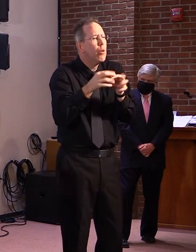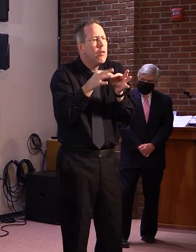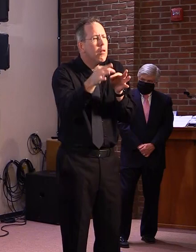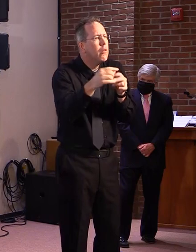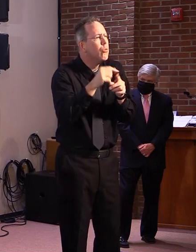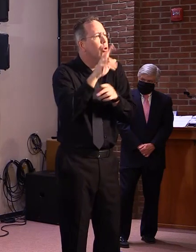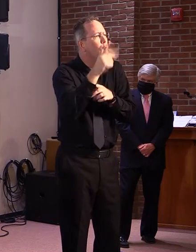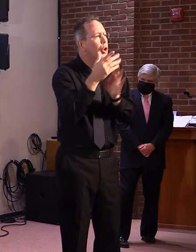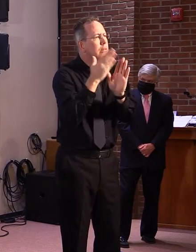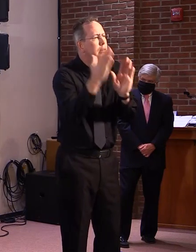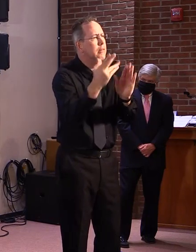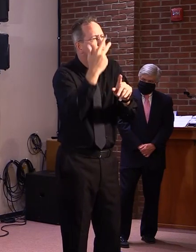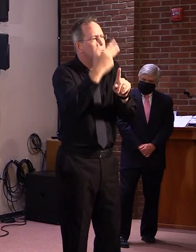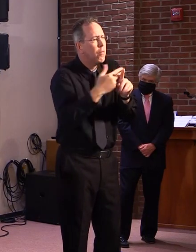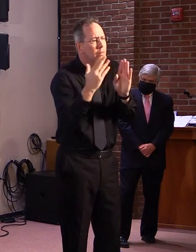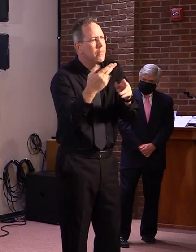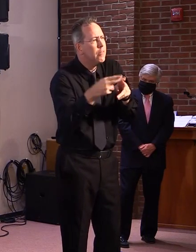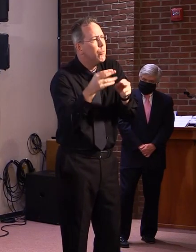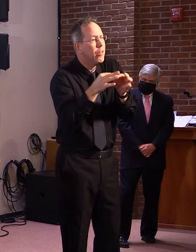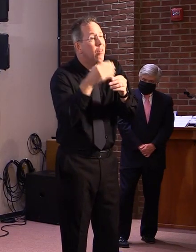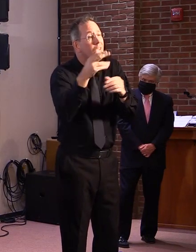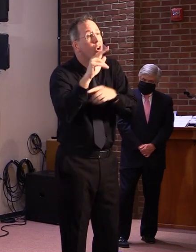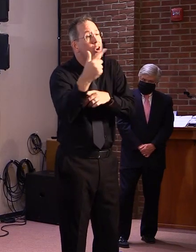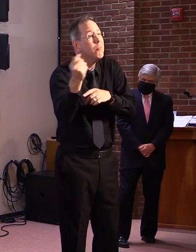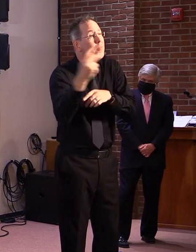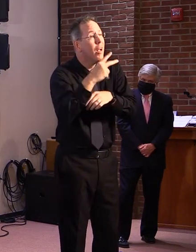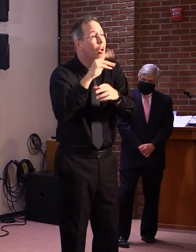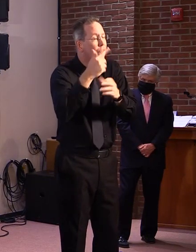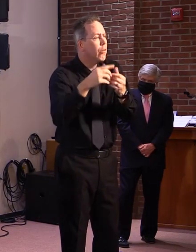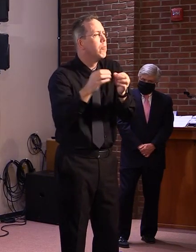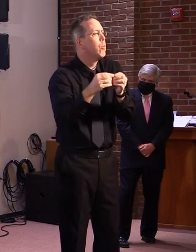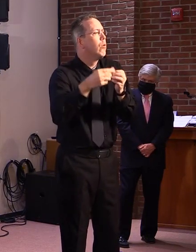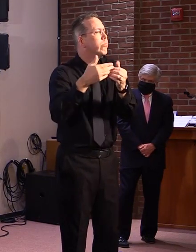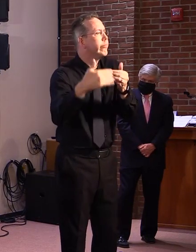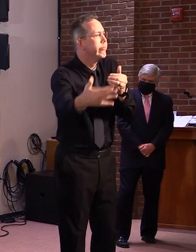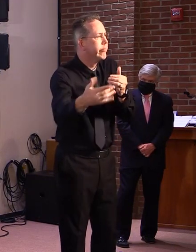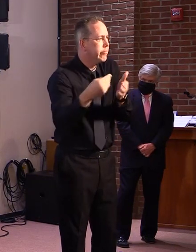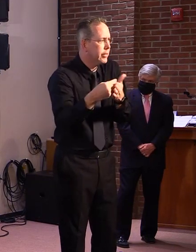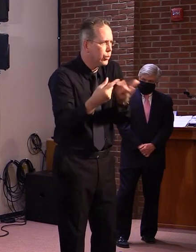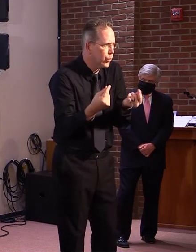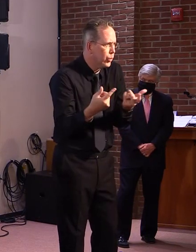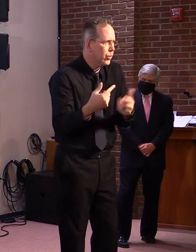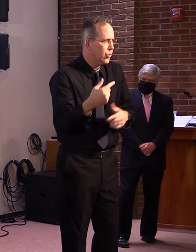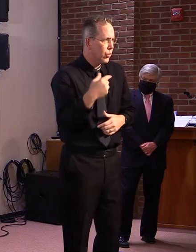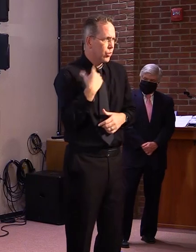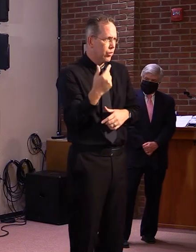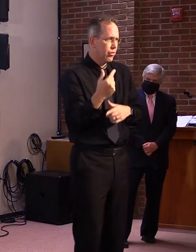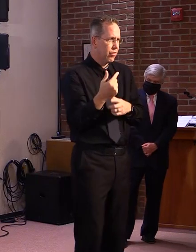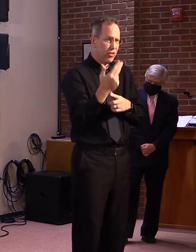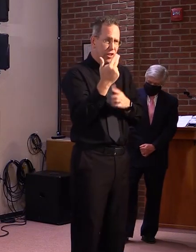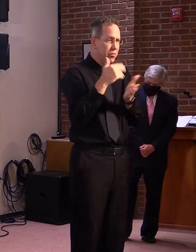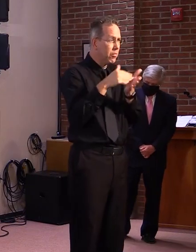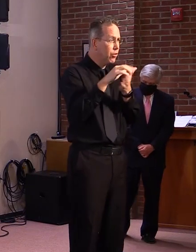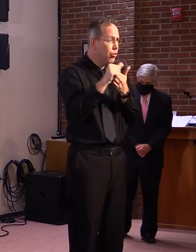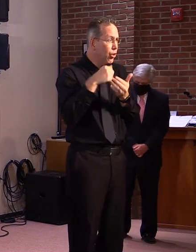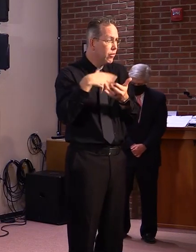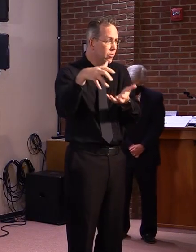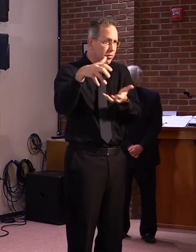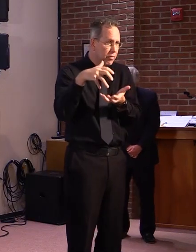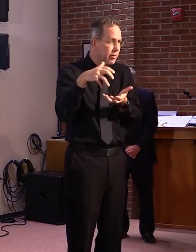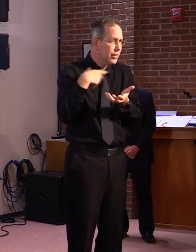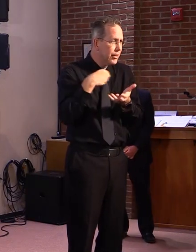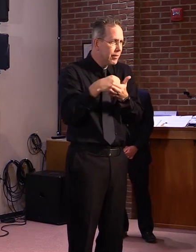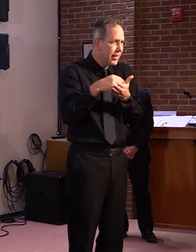or 13 bills on Friday that some of them are COVID related, so we appreciate that. And